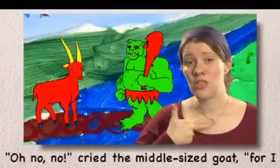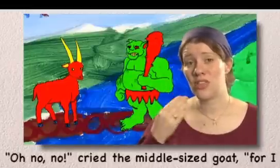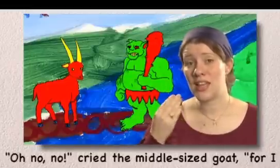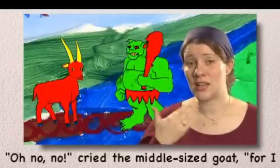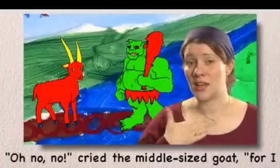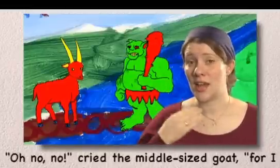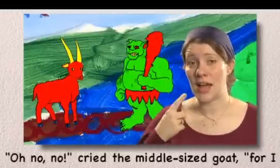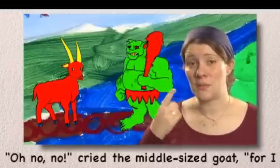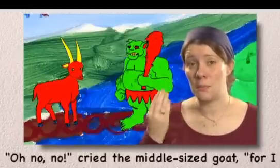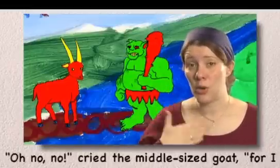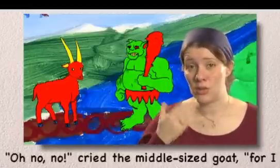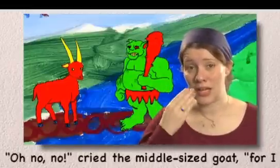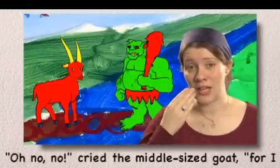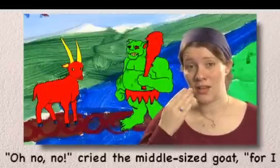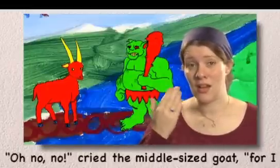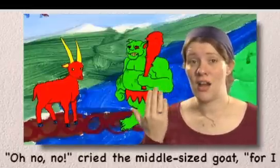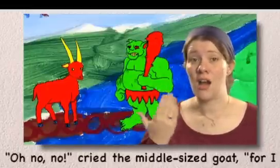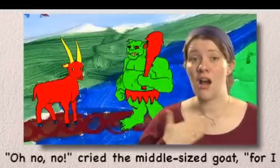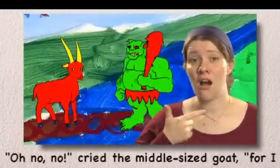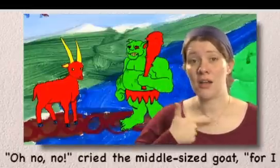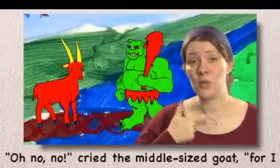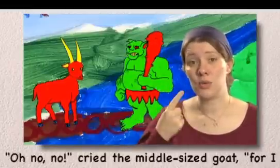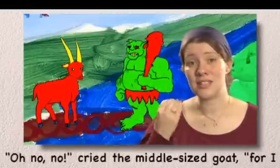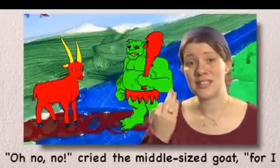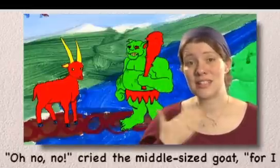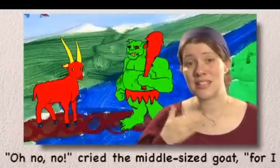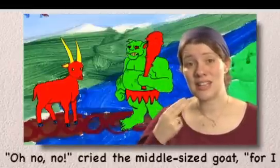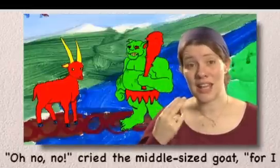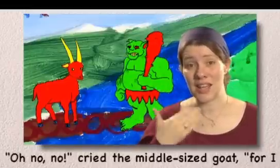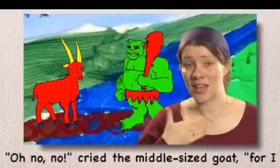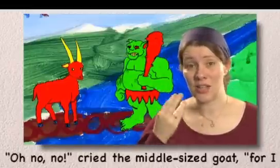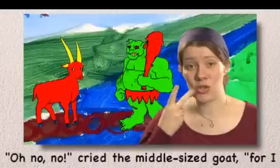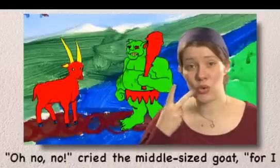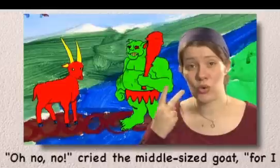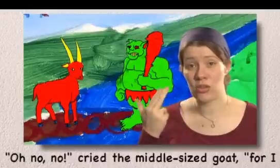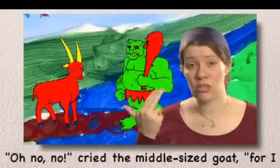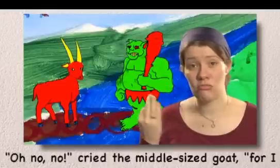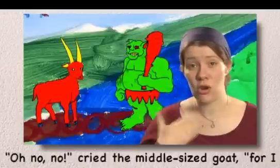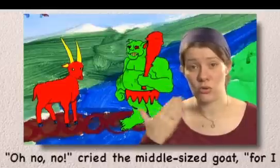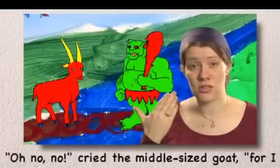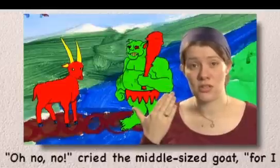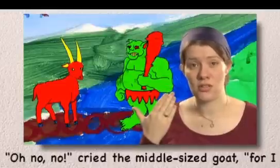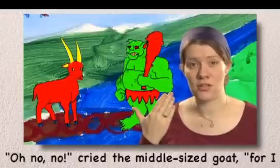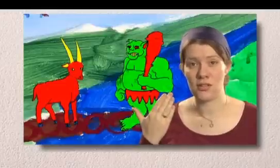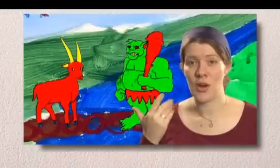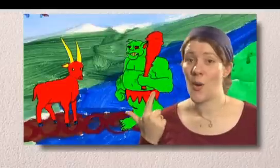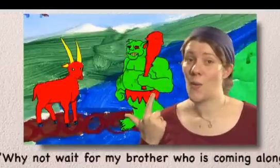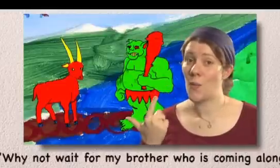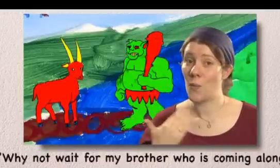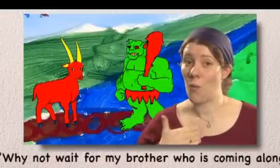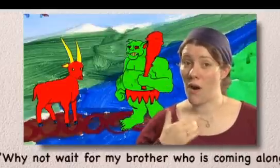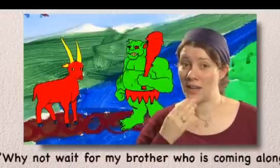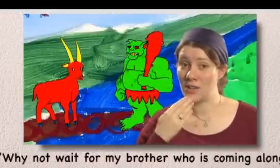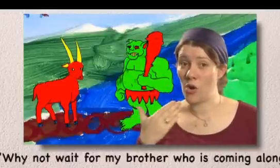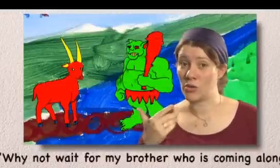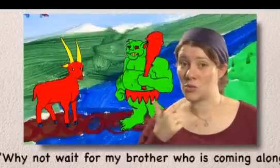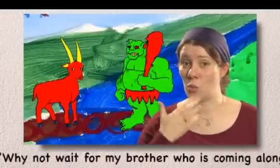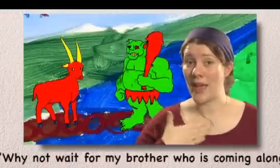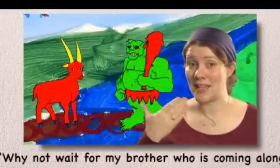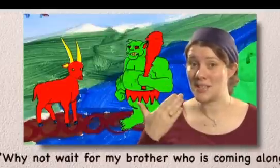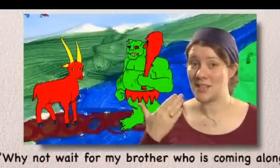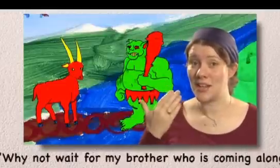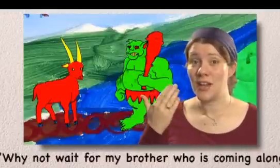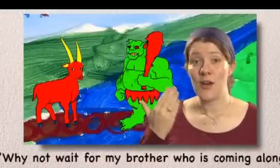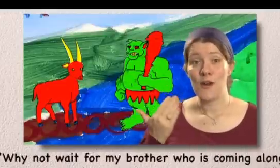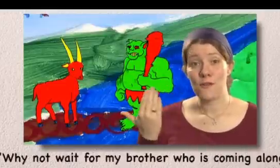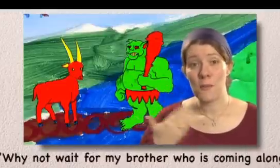so thin and bony, I would stick in your throat. Why not